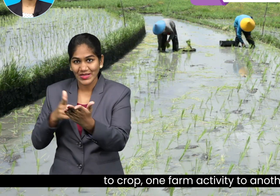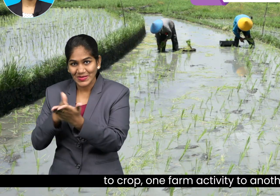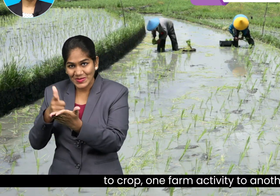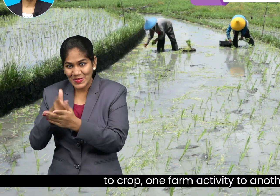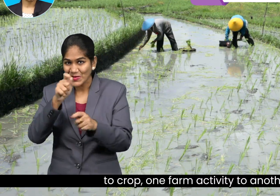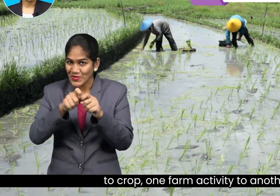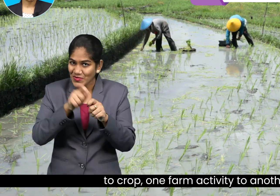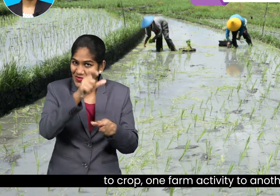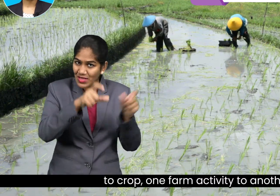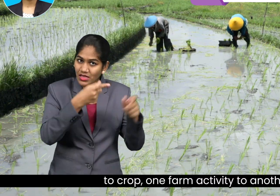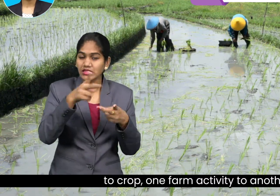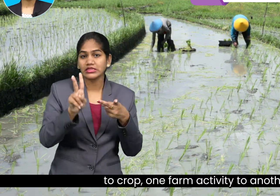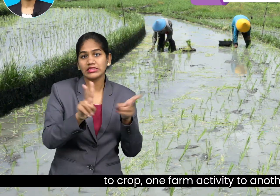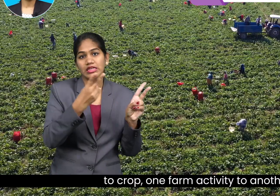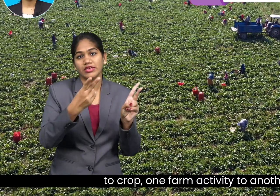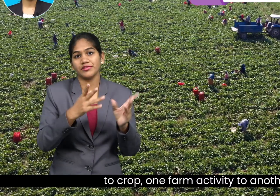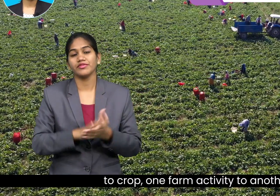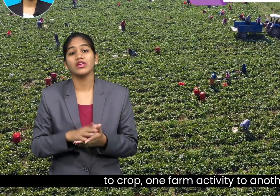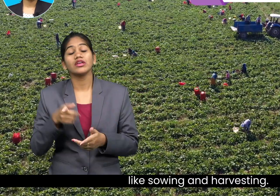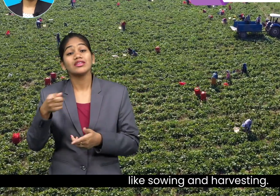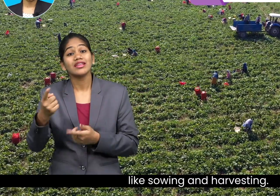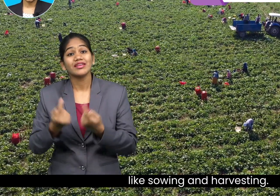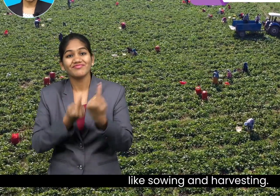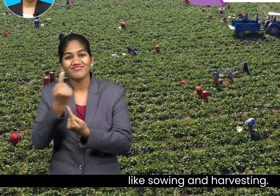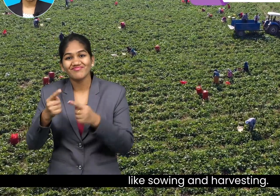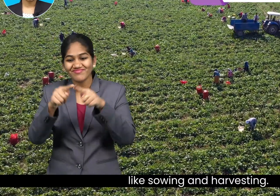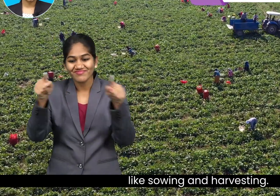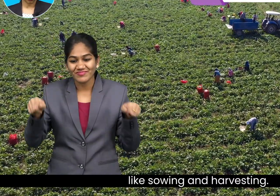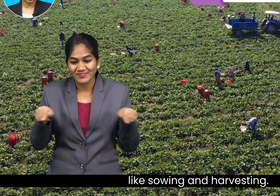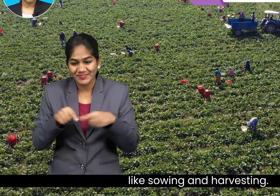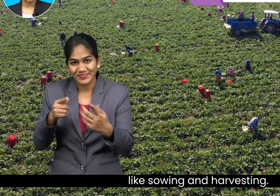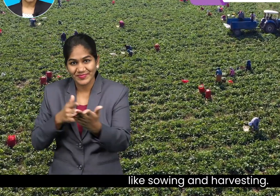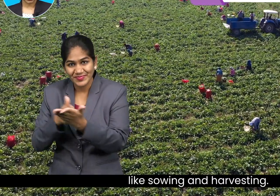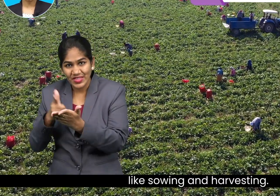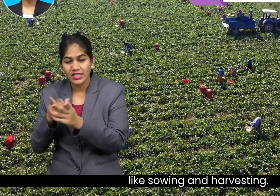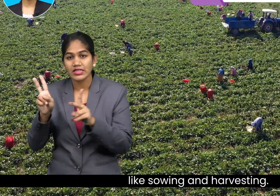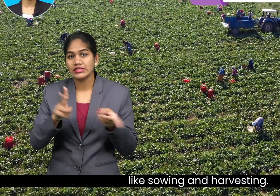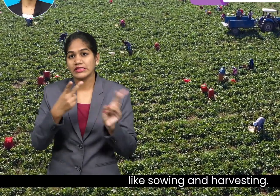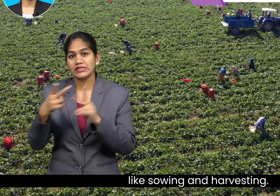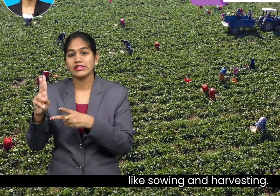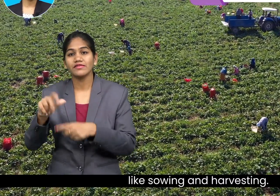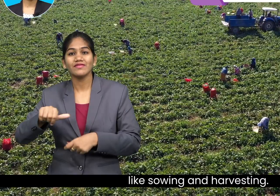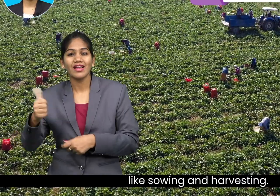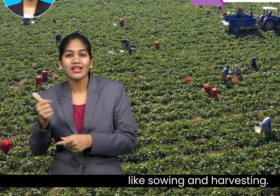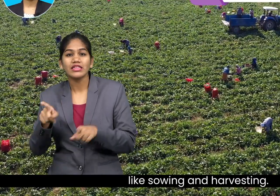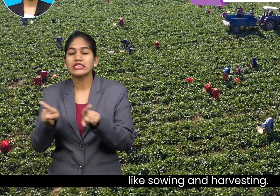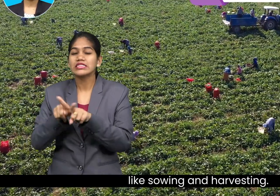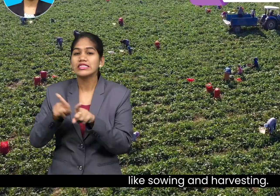one farm activity to another, like sowing and harvesting.